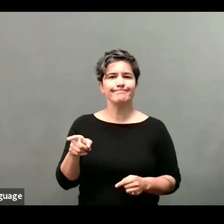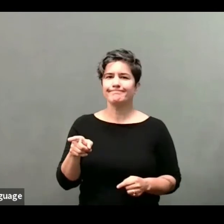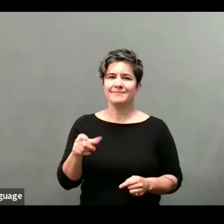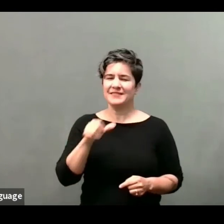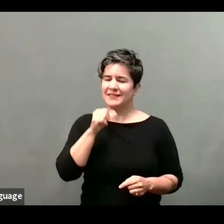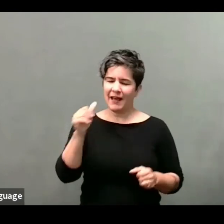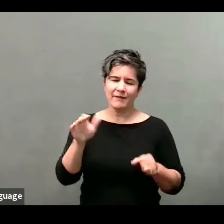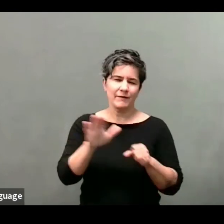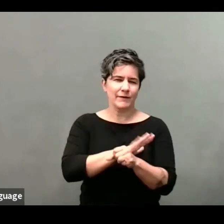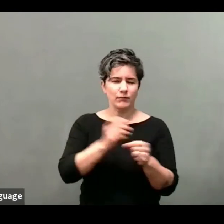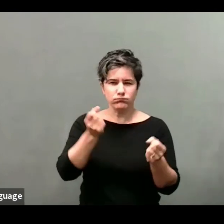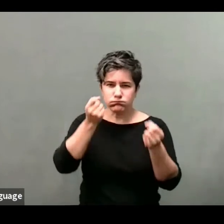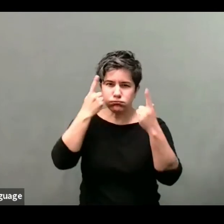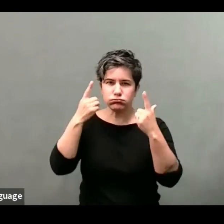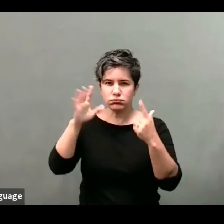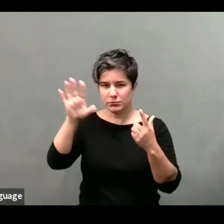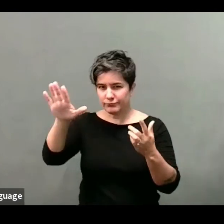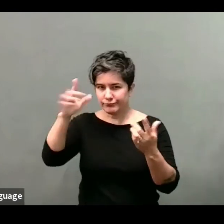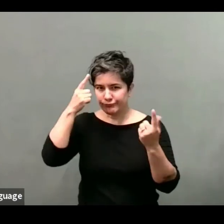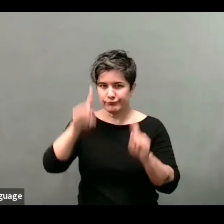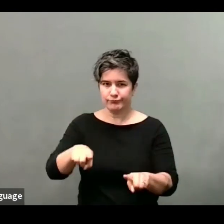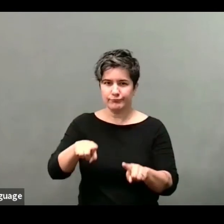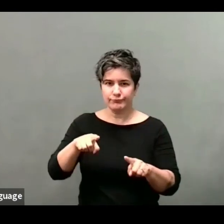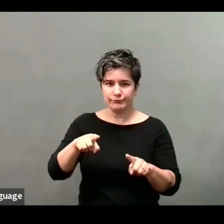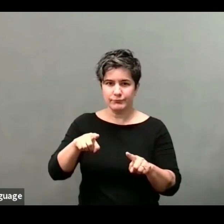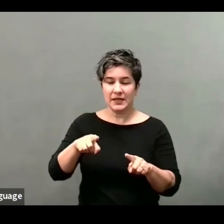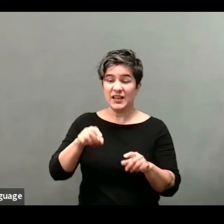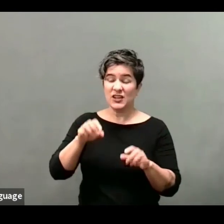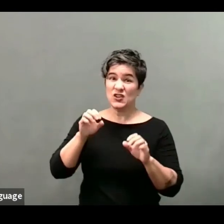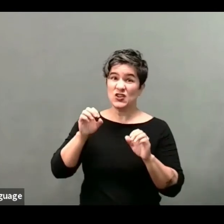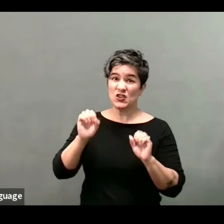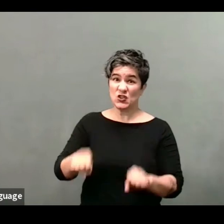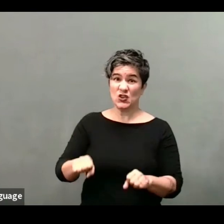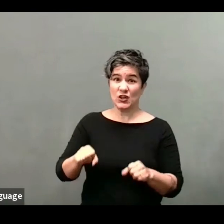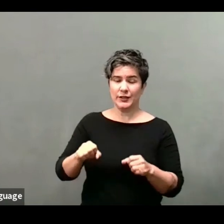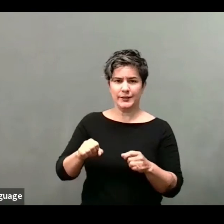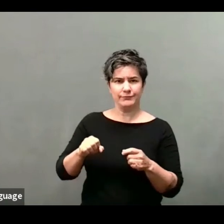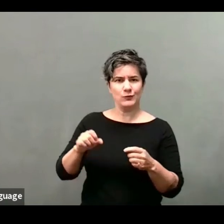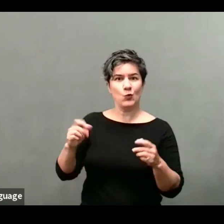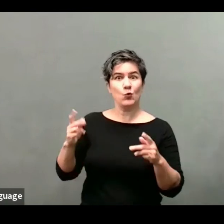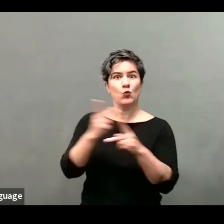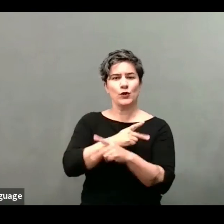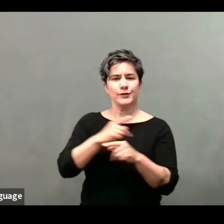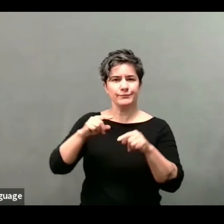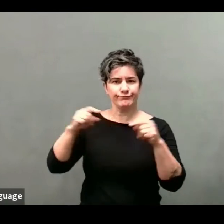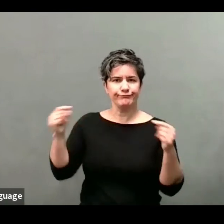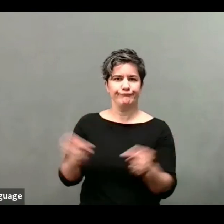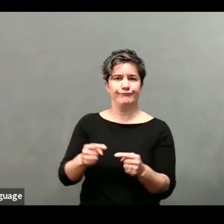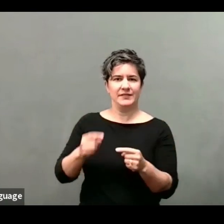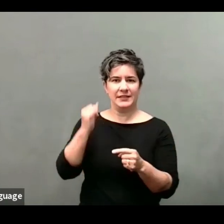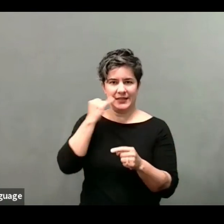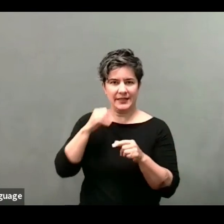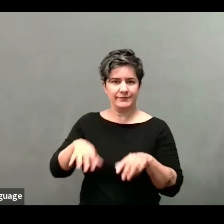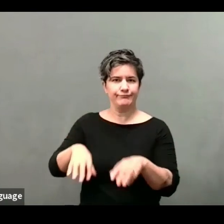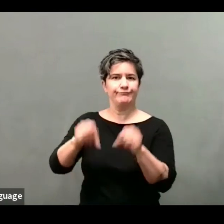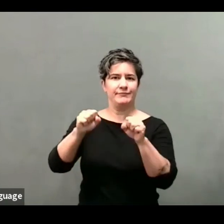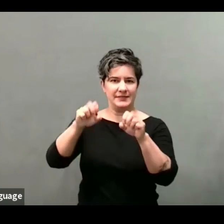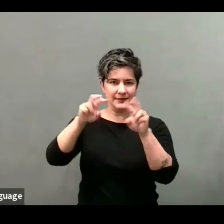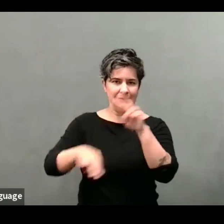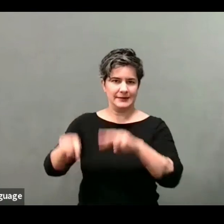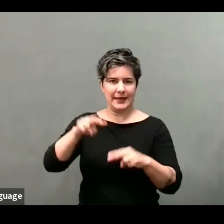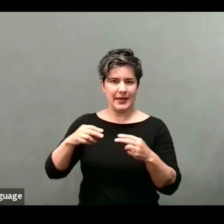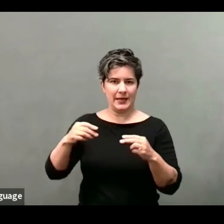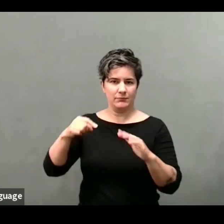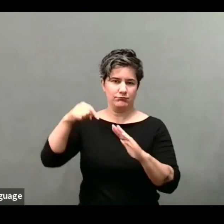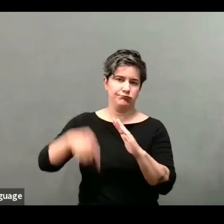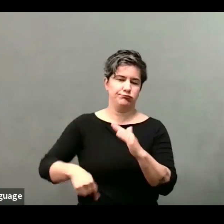truly understanding what they're agreeing to, and it could be harmful to continue with the exam at that point. The other area that